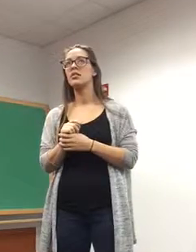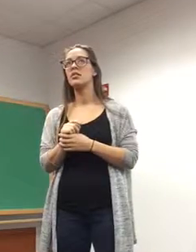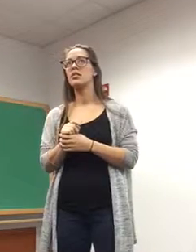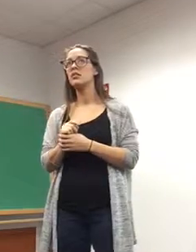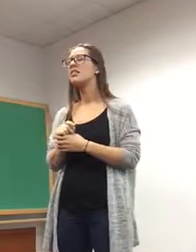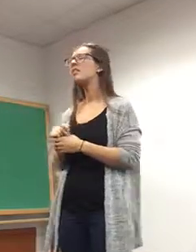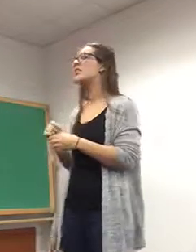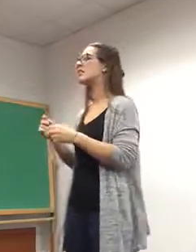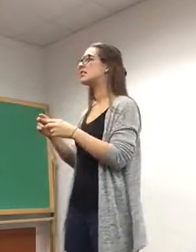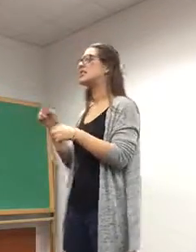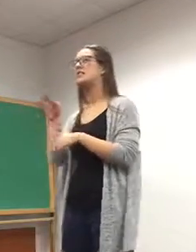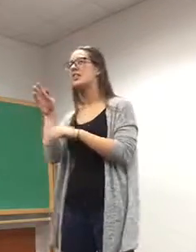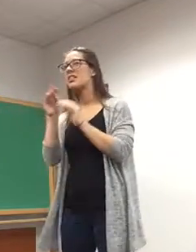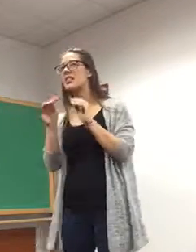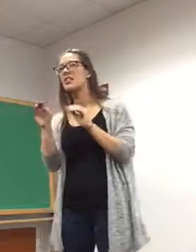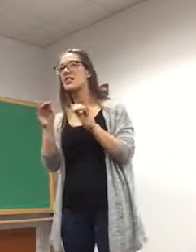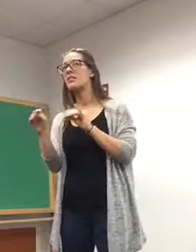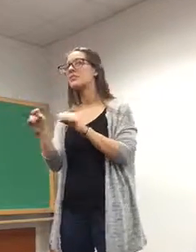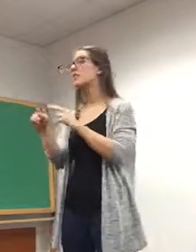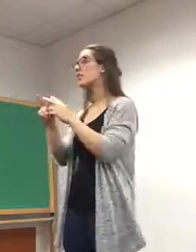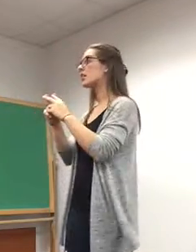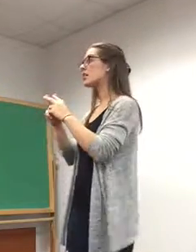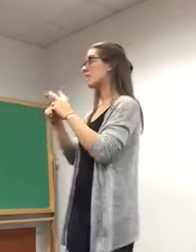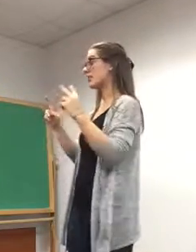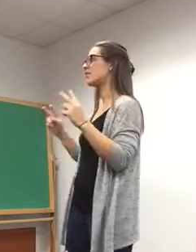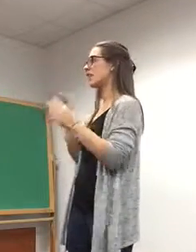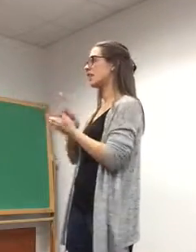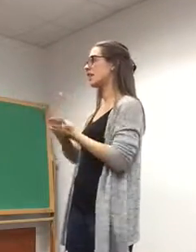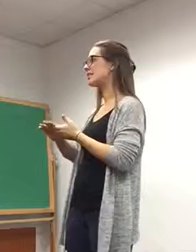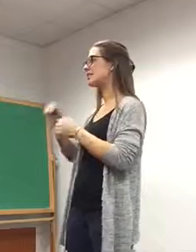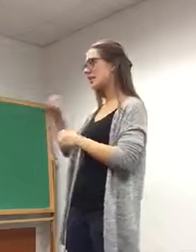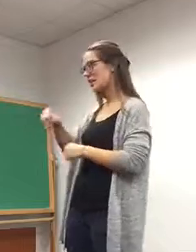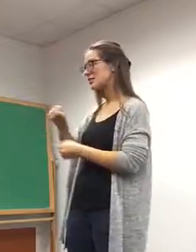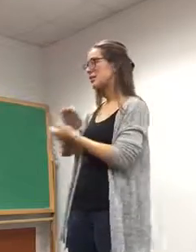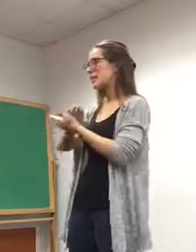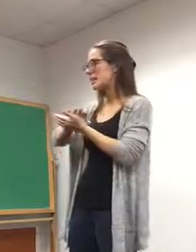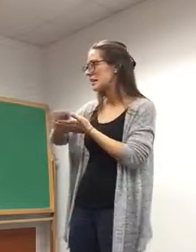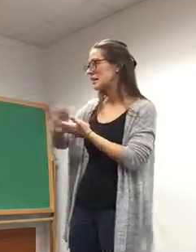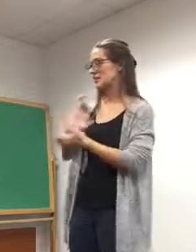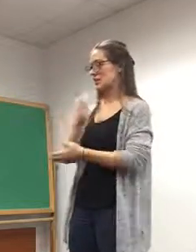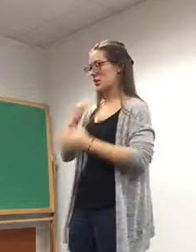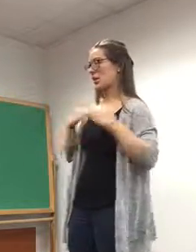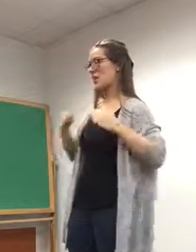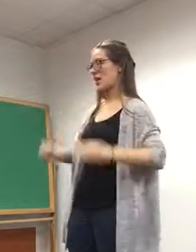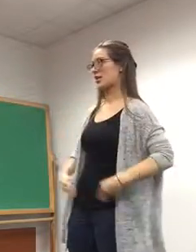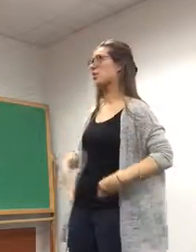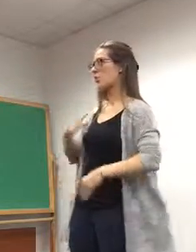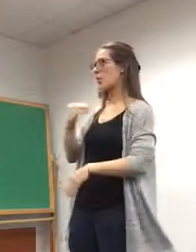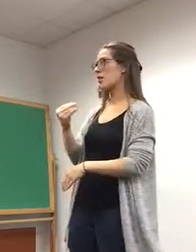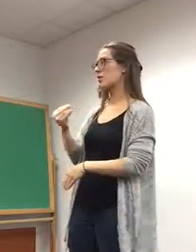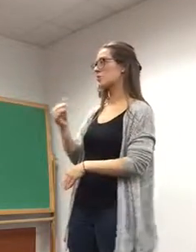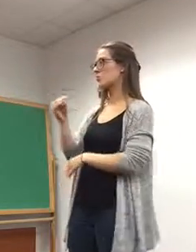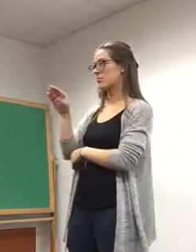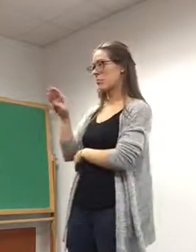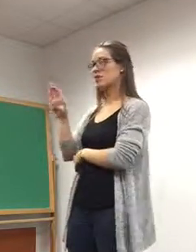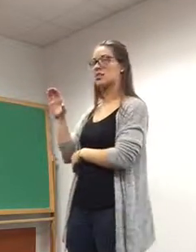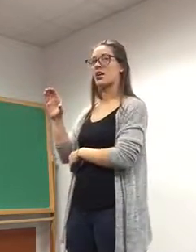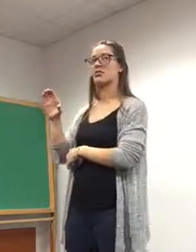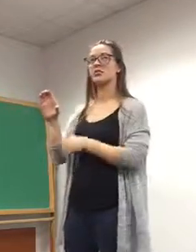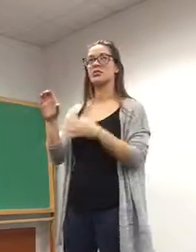Very nice. It helps clean the body, keeps it cleaned out. Bacteria infections, things like that. Okay, number 5. What's the 5th thing that the skeletal system